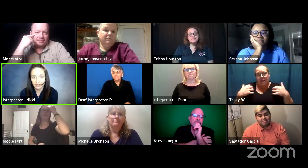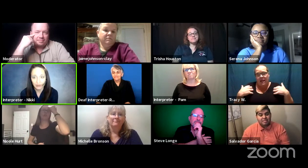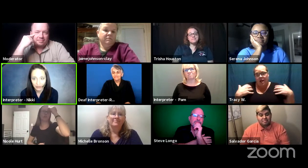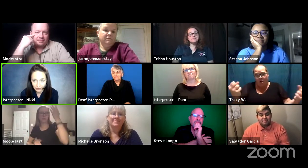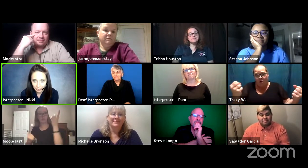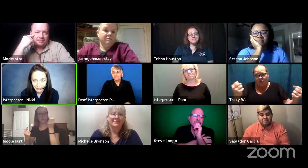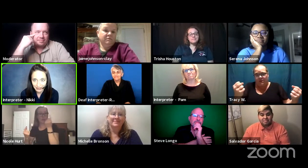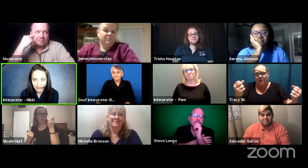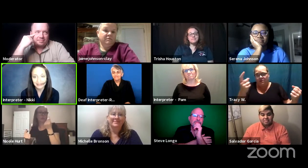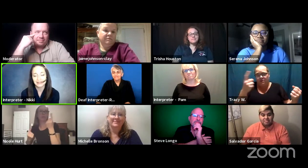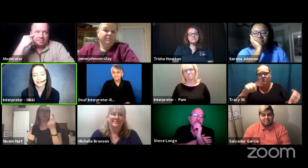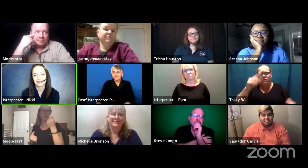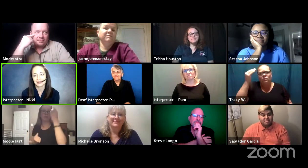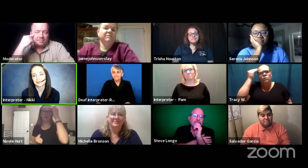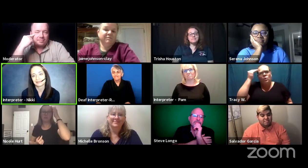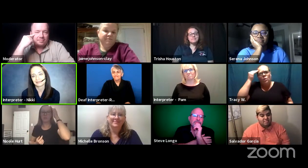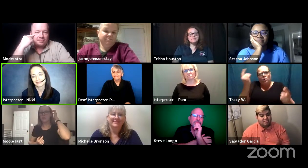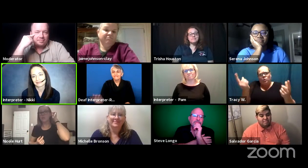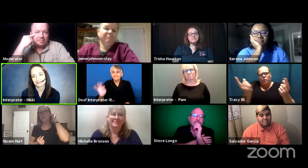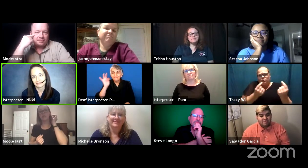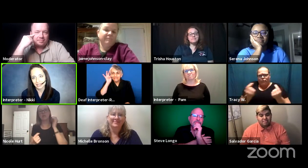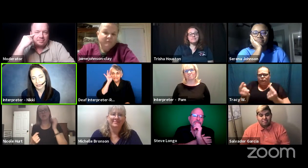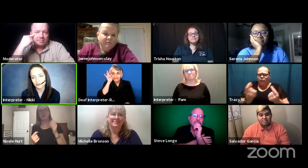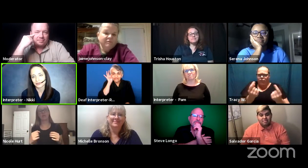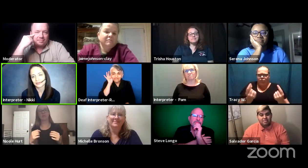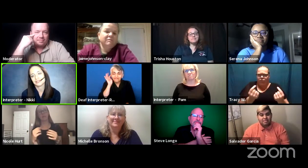healthy, everybody. Be careful.